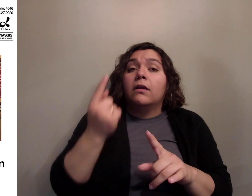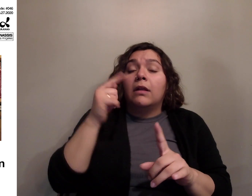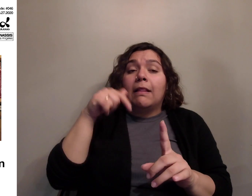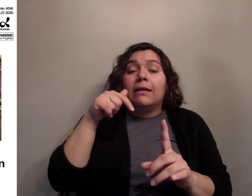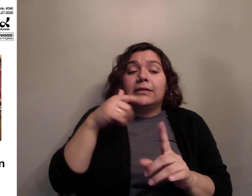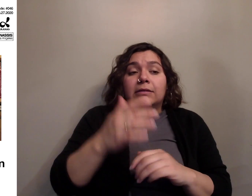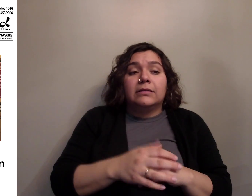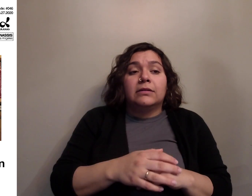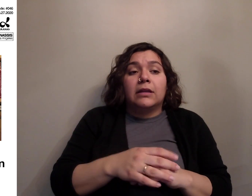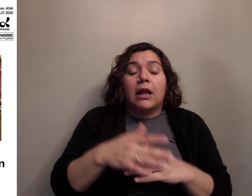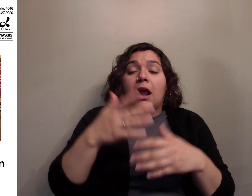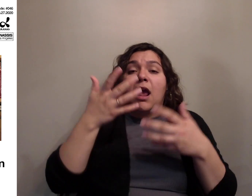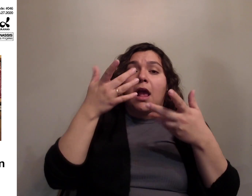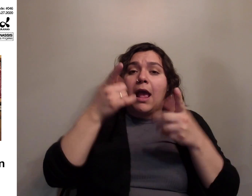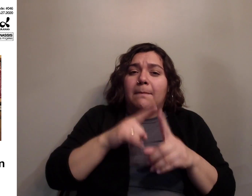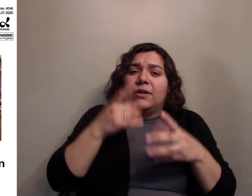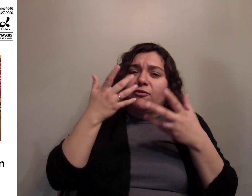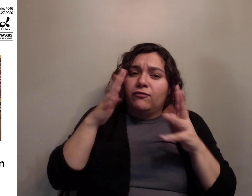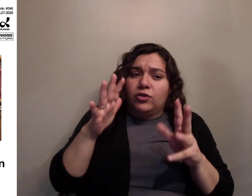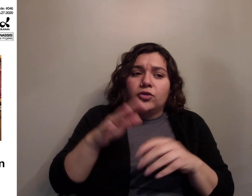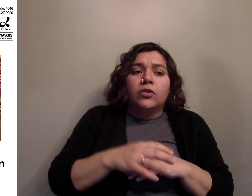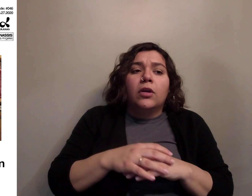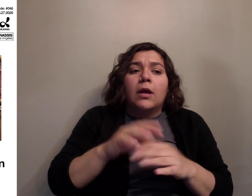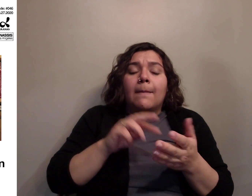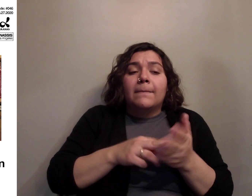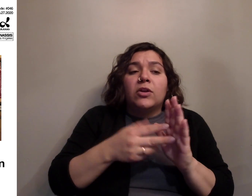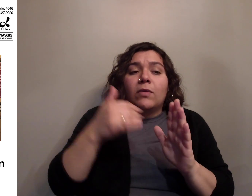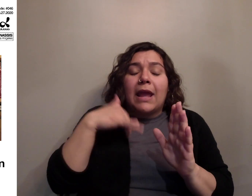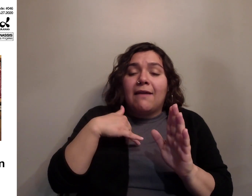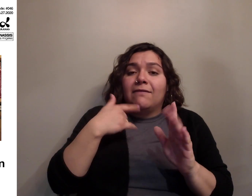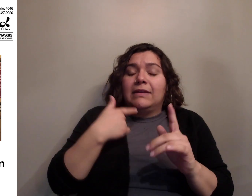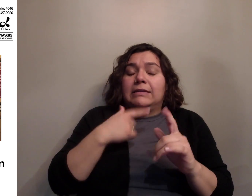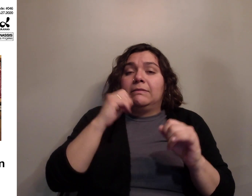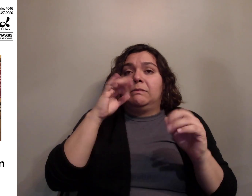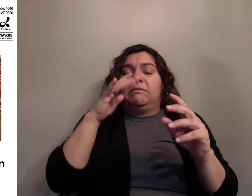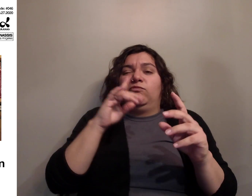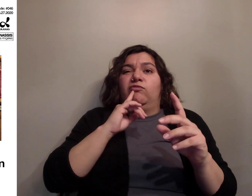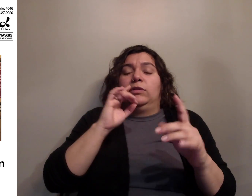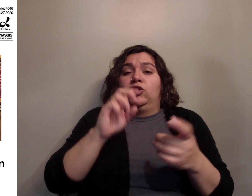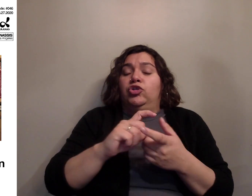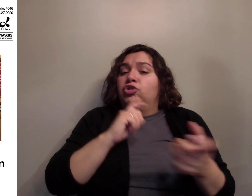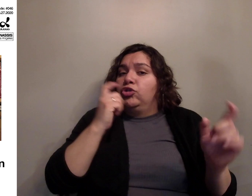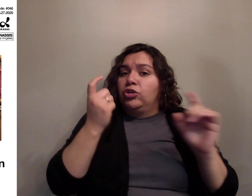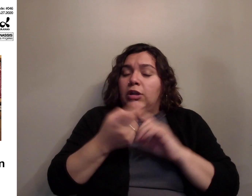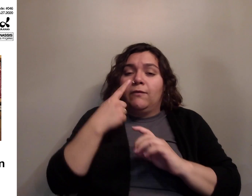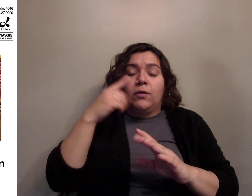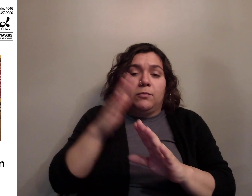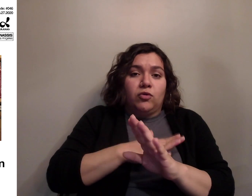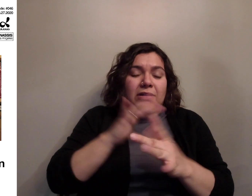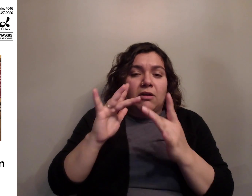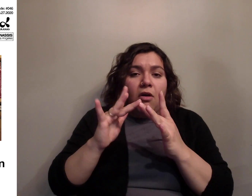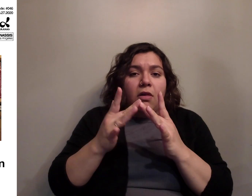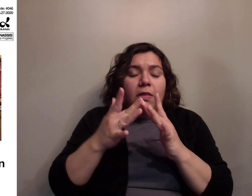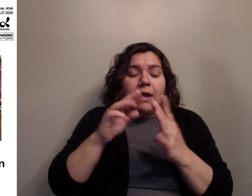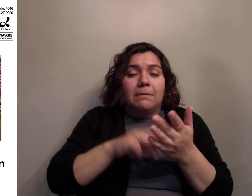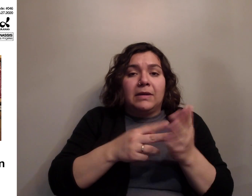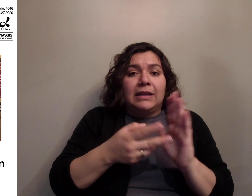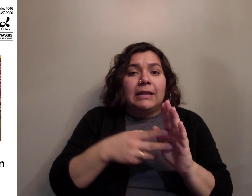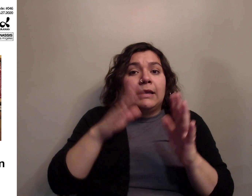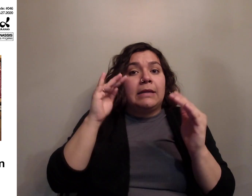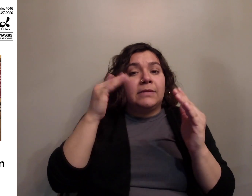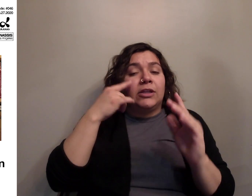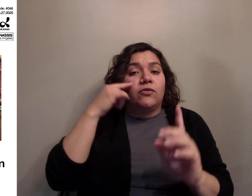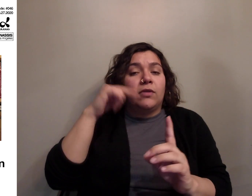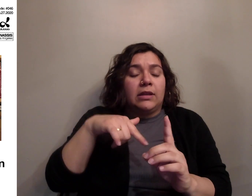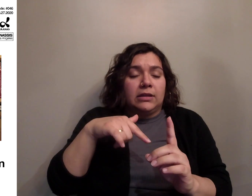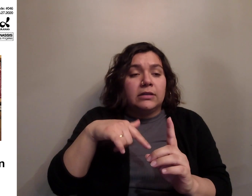great. But this has already been happening. We've already had this enormous shift of music online,